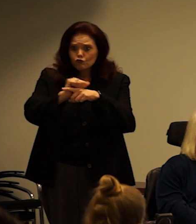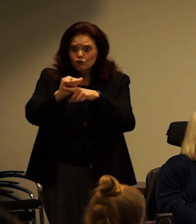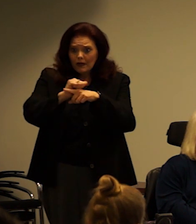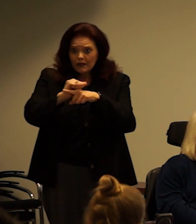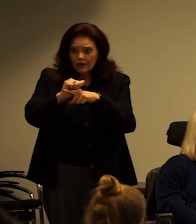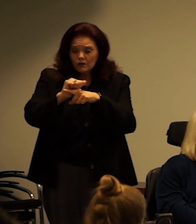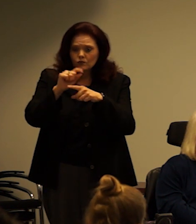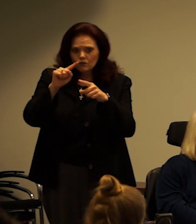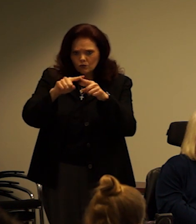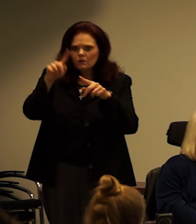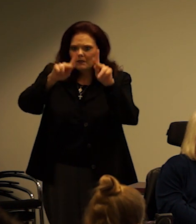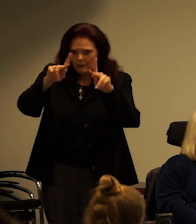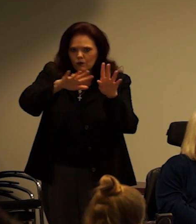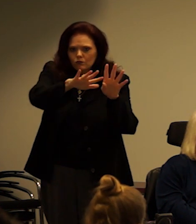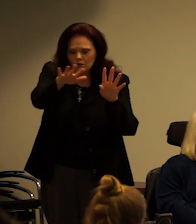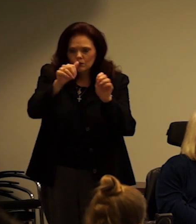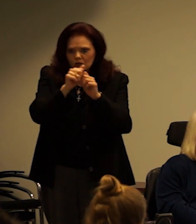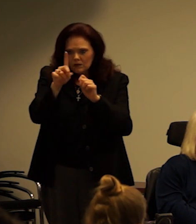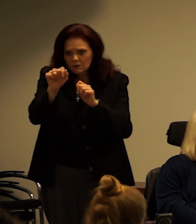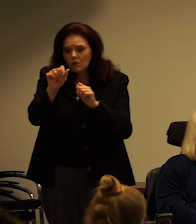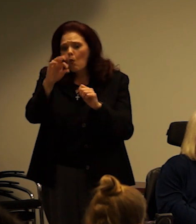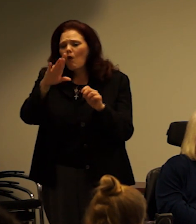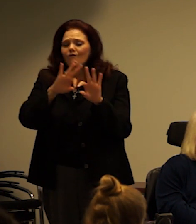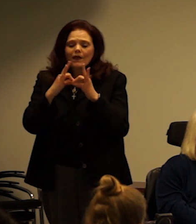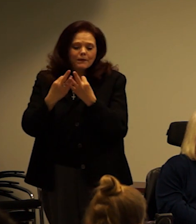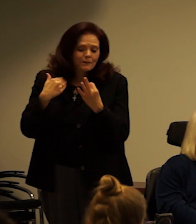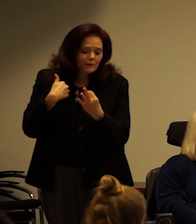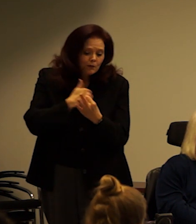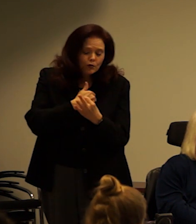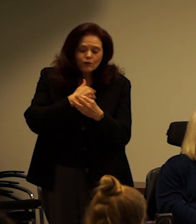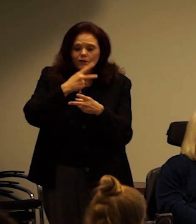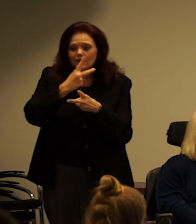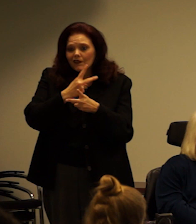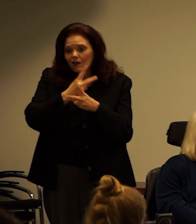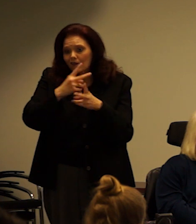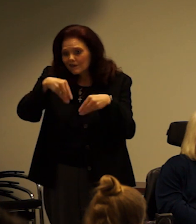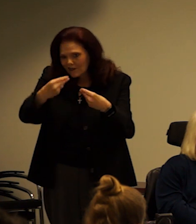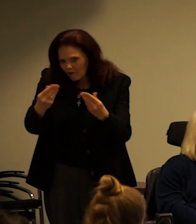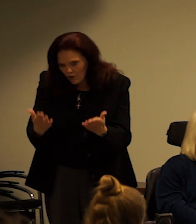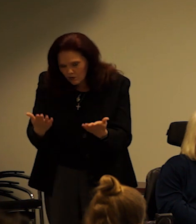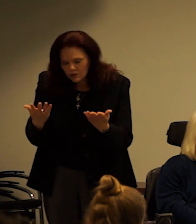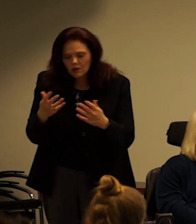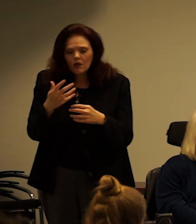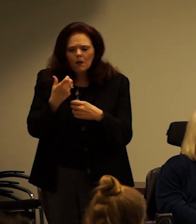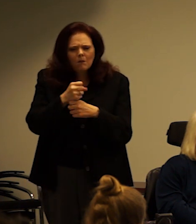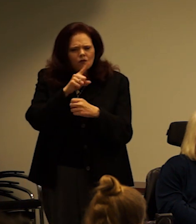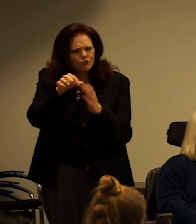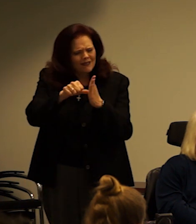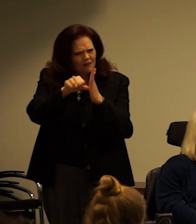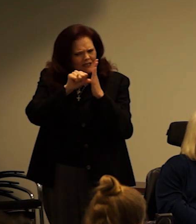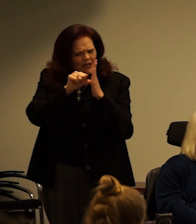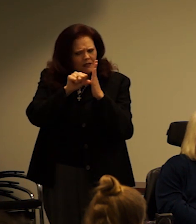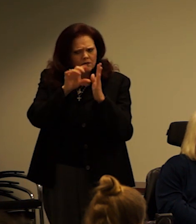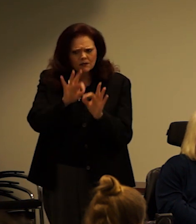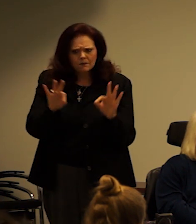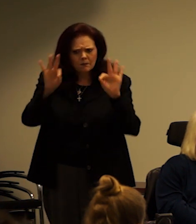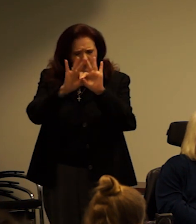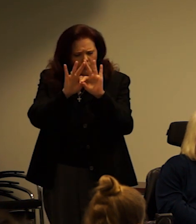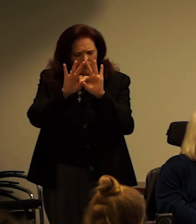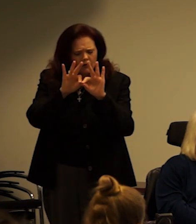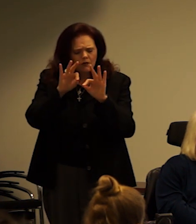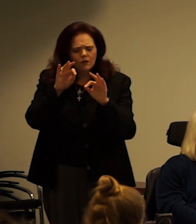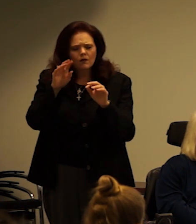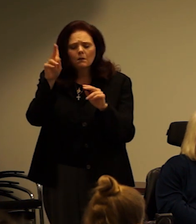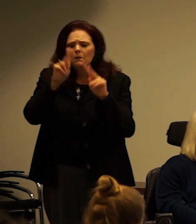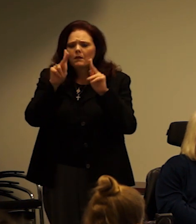training to people with disabilities or their family members and caregivers, we really want you to emphasize the importance